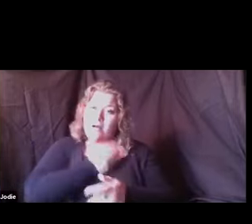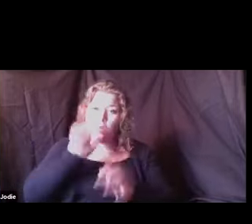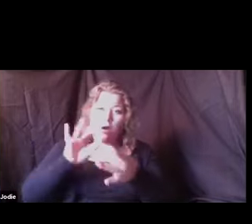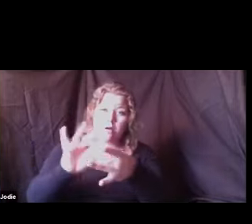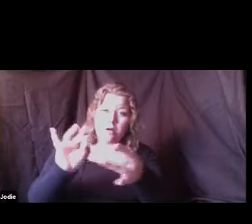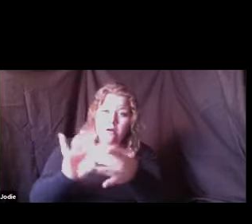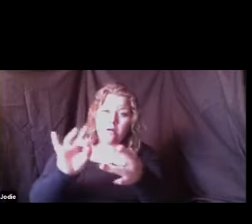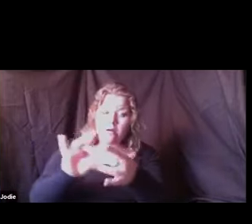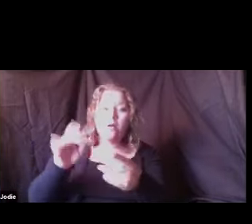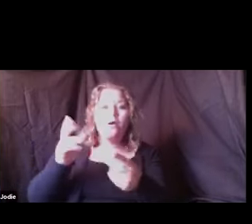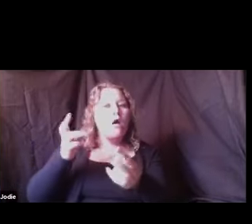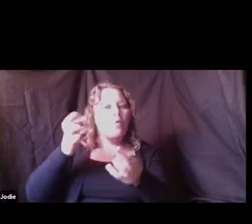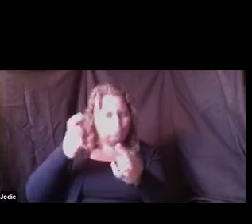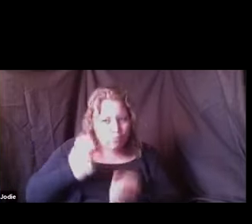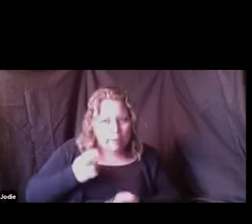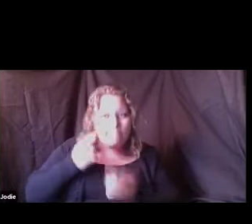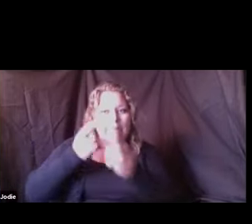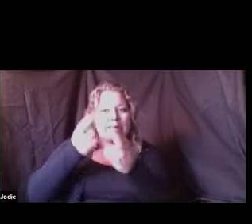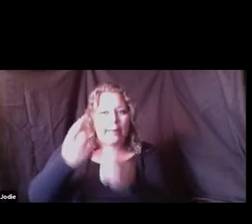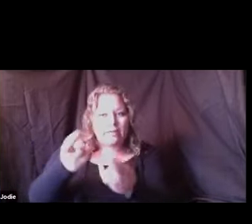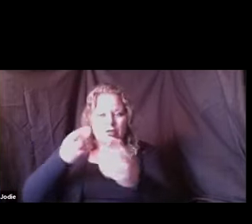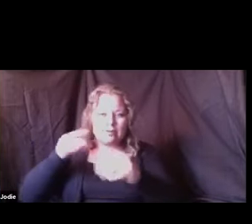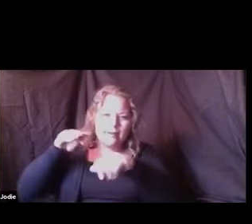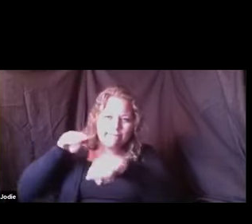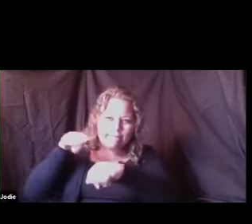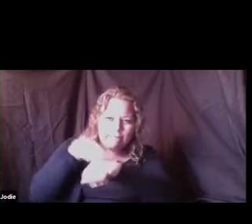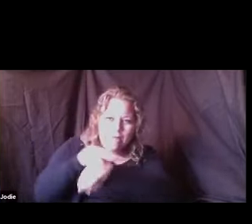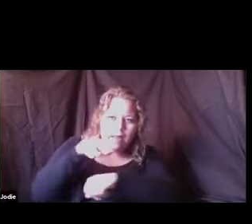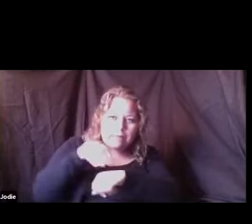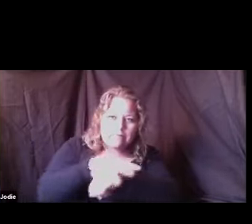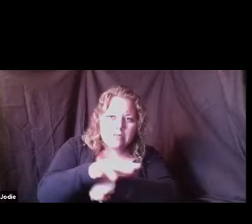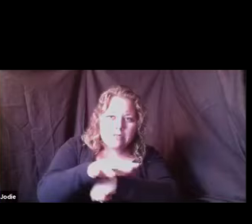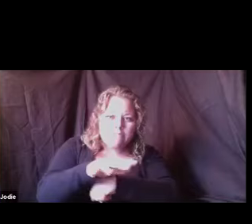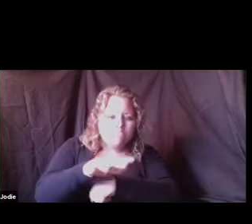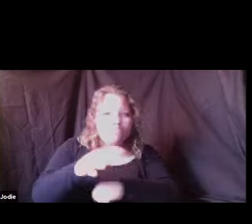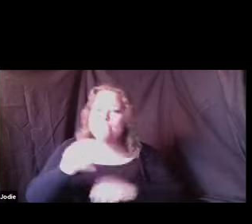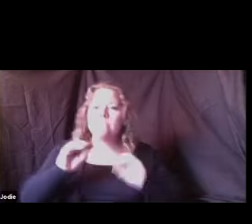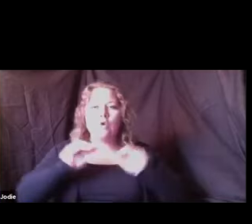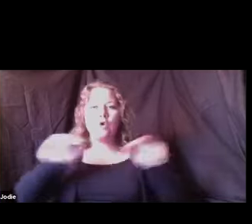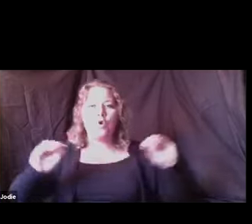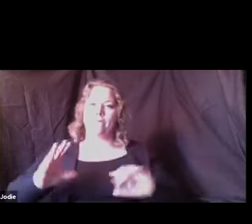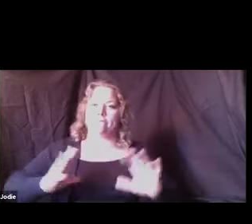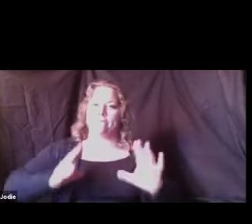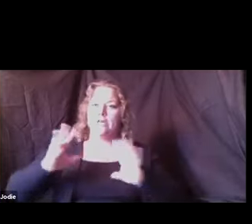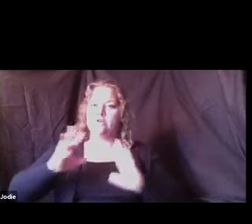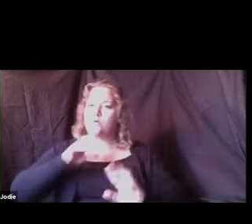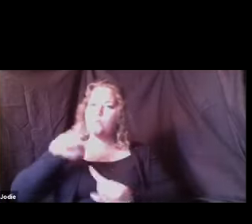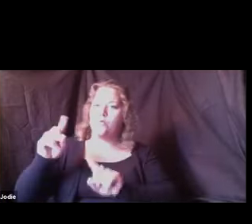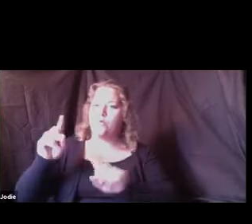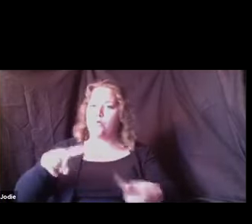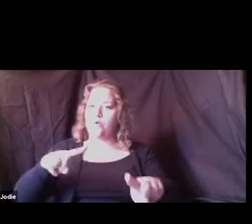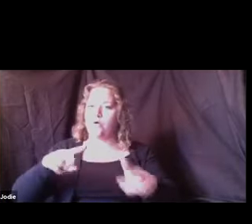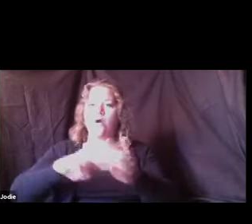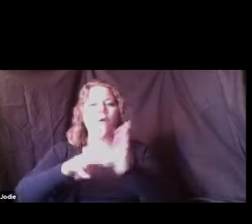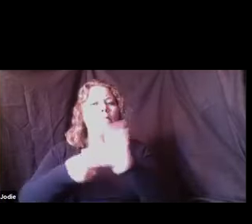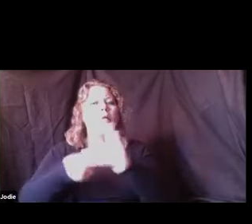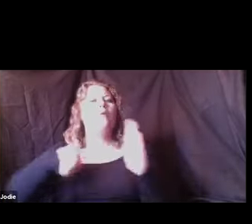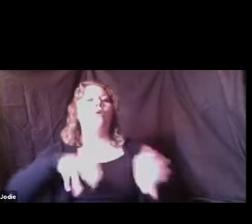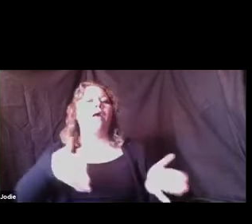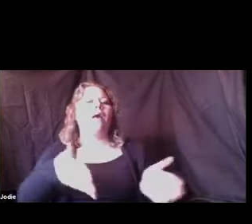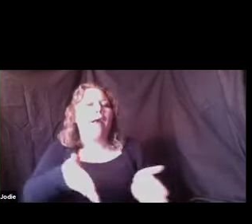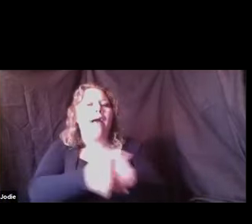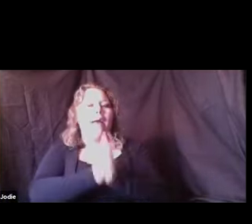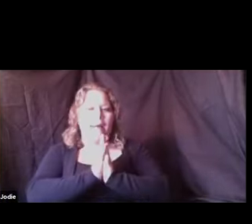no order. We cannot make requirements. And so we have to continue to ask all of